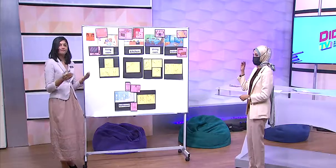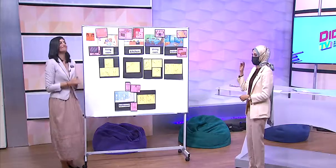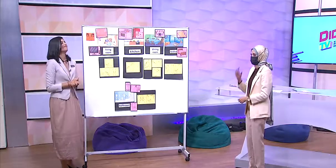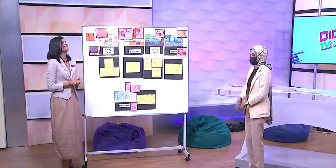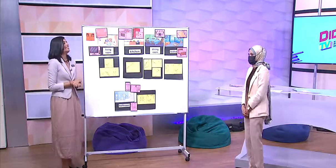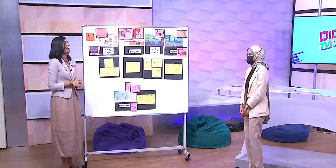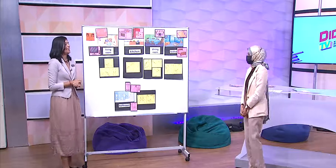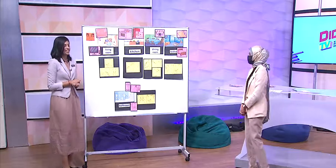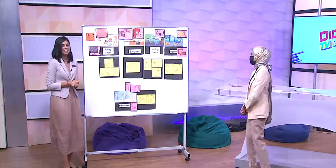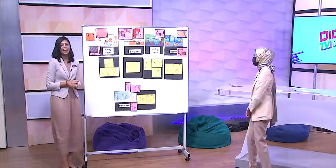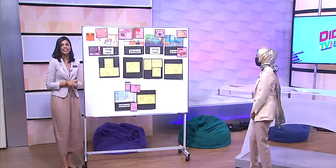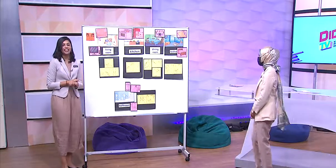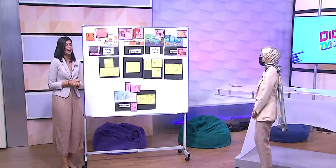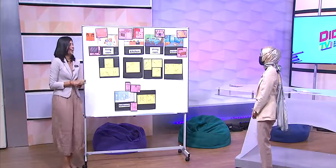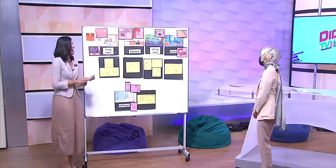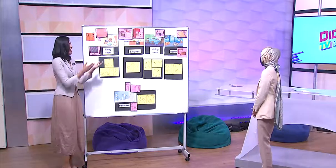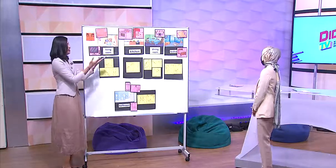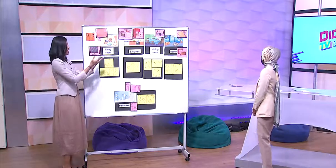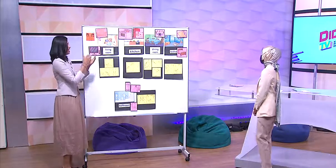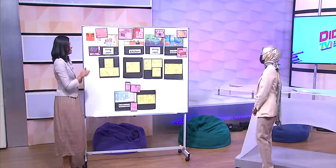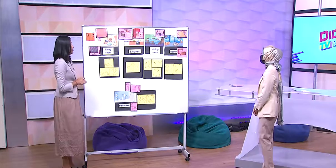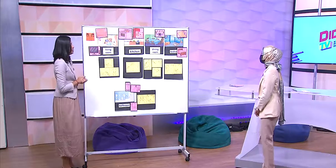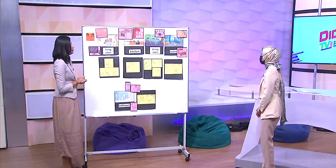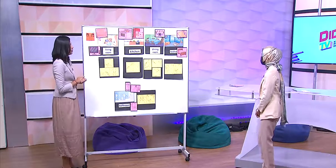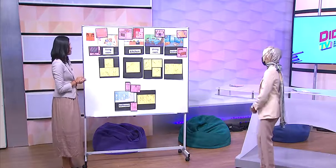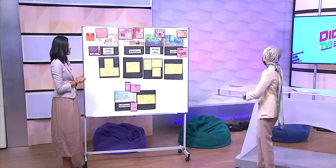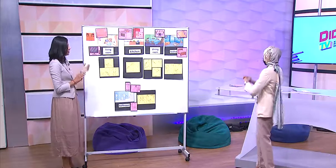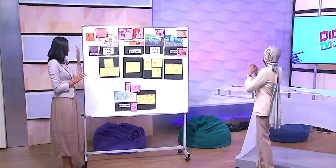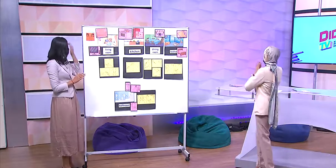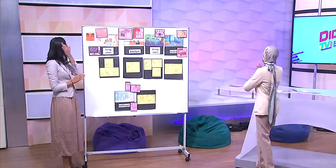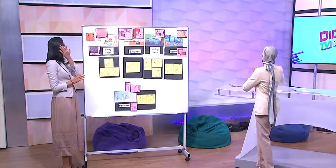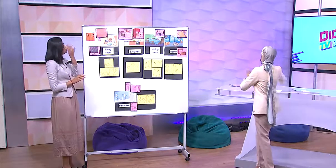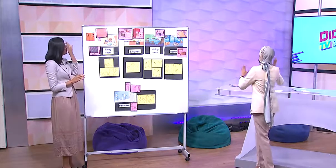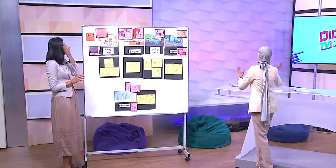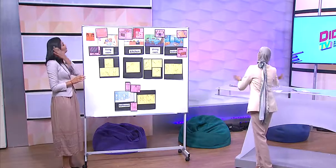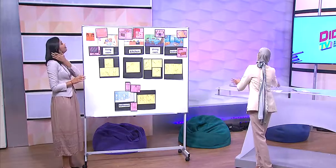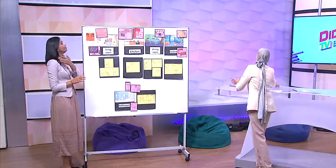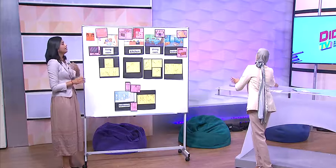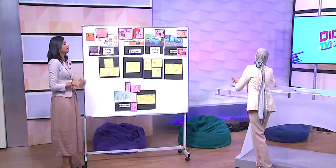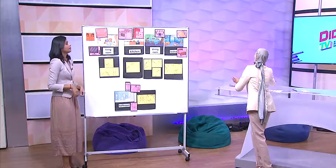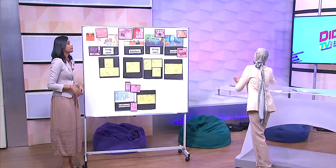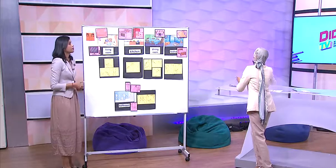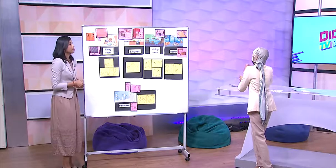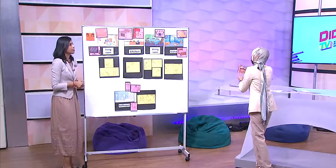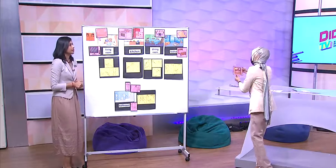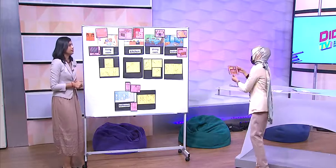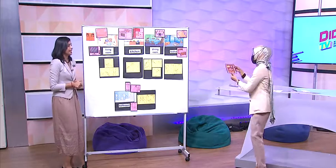nagging at you. Yes, exactly. Okay. Okay, we shall move on to the next picture. Okay, this is the second last picture.